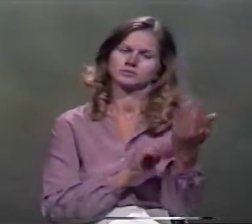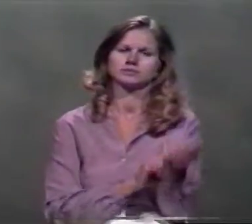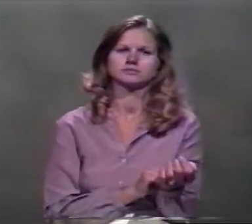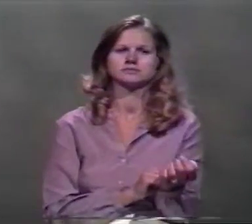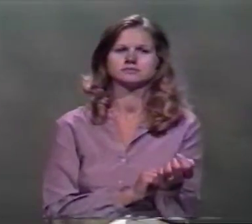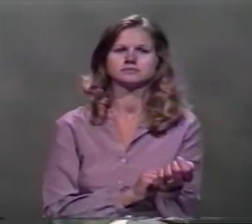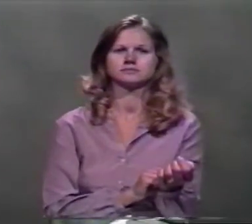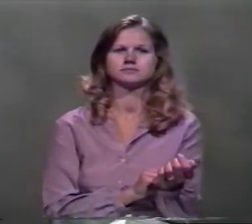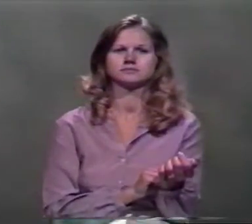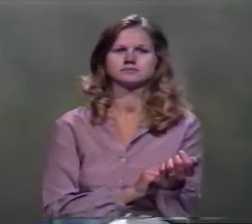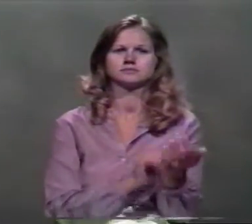A blank page.